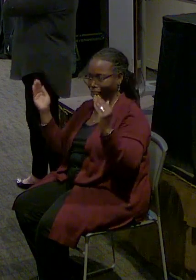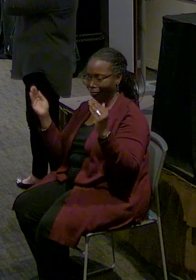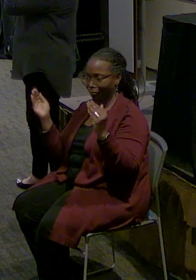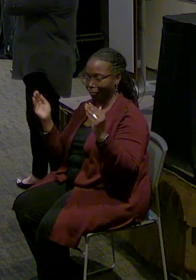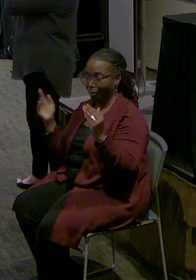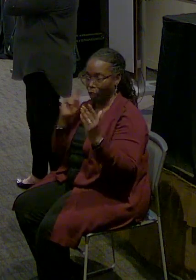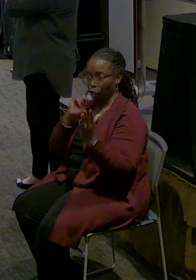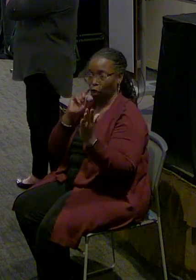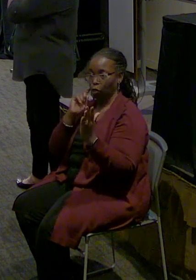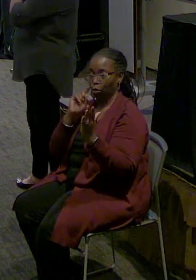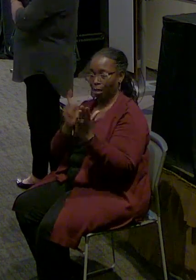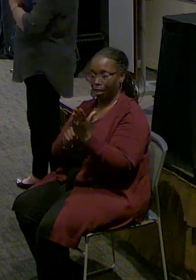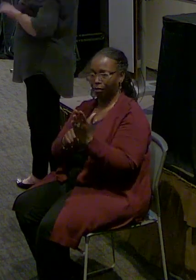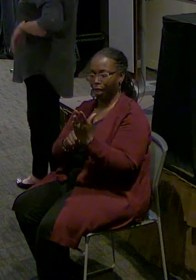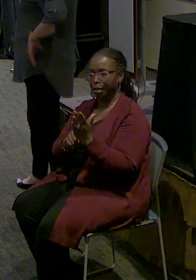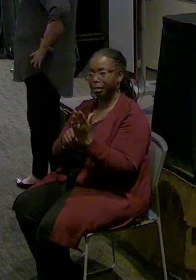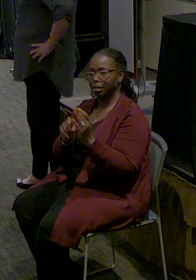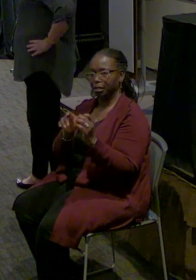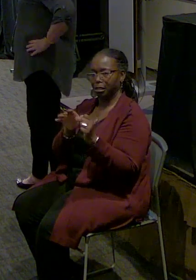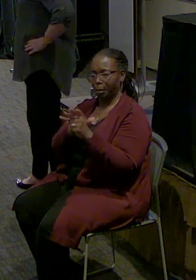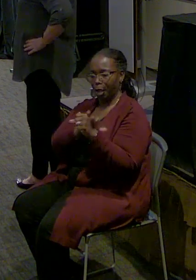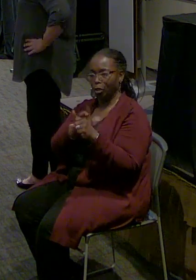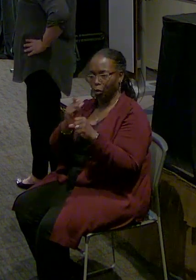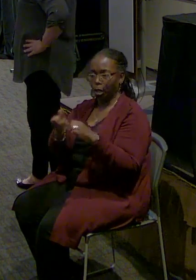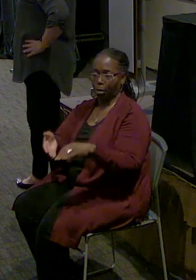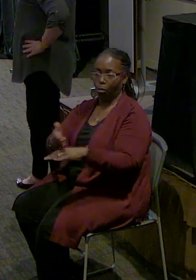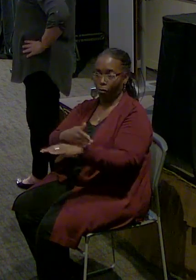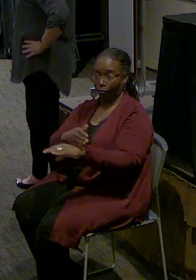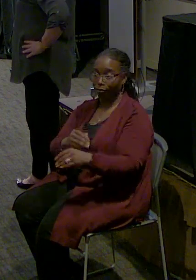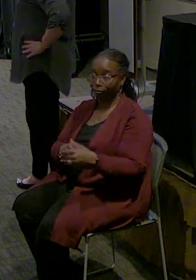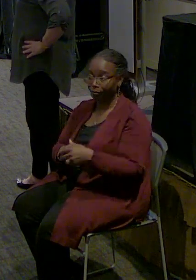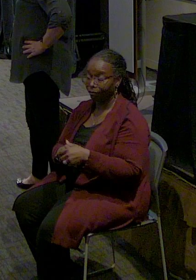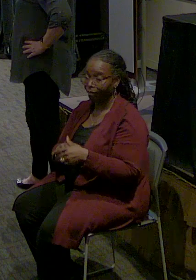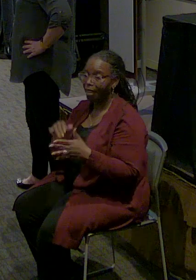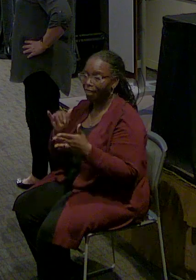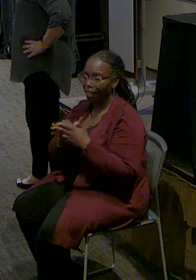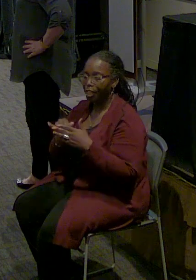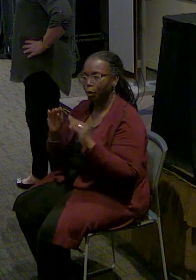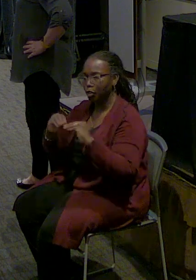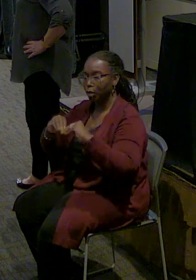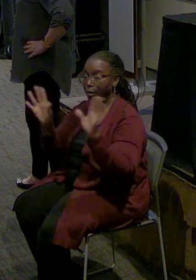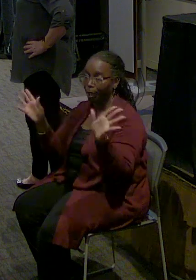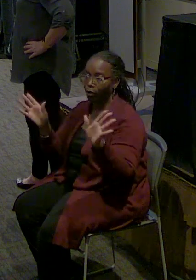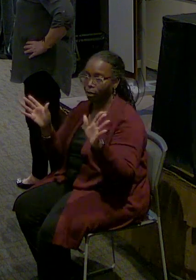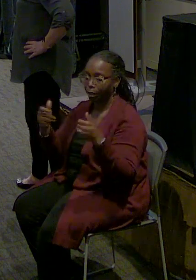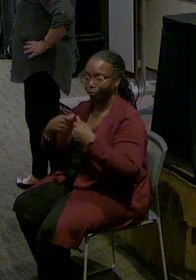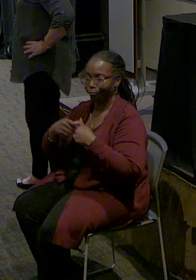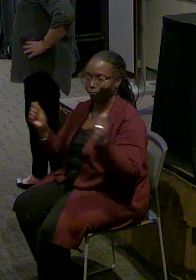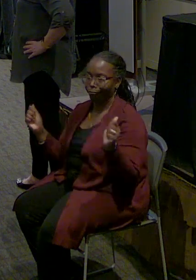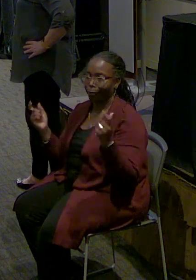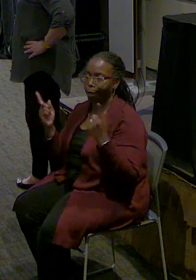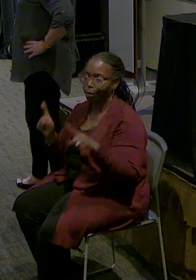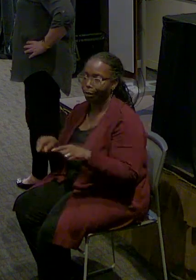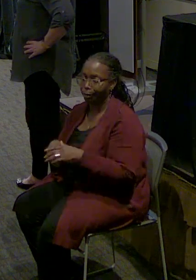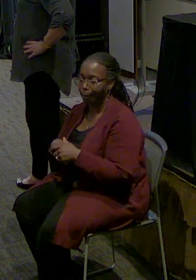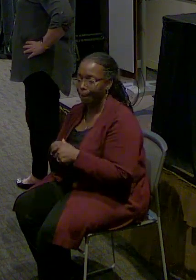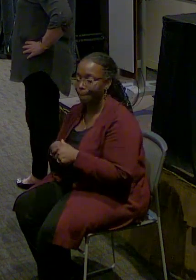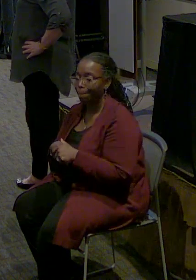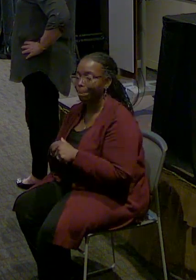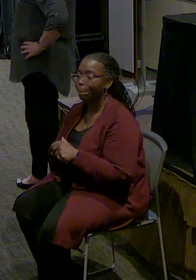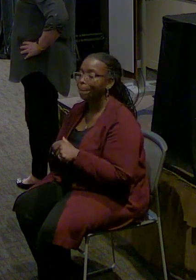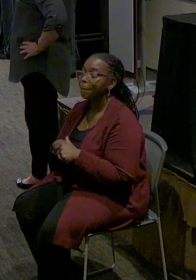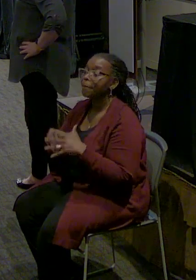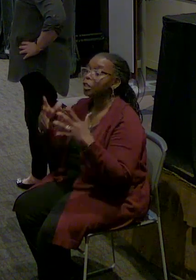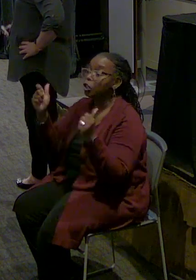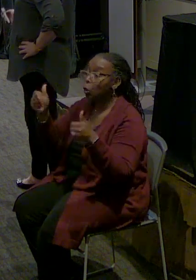to identify some areas where you might could improve? This is where that transparency comes in. So we would